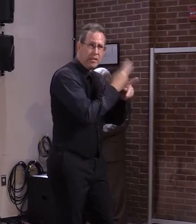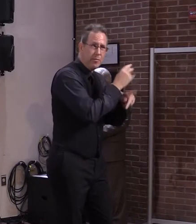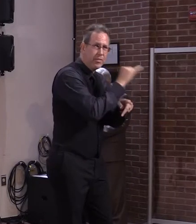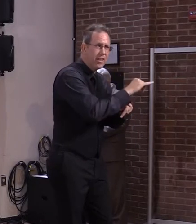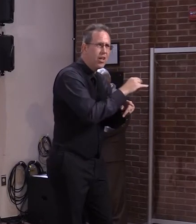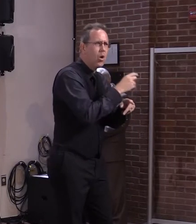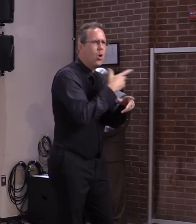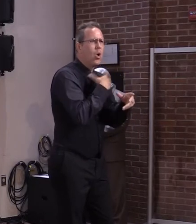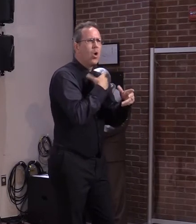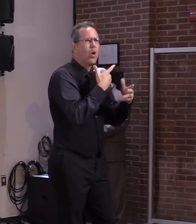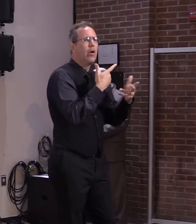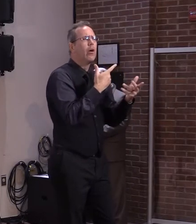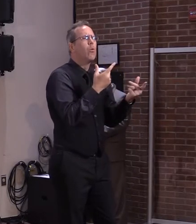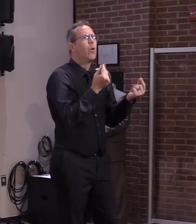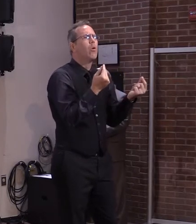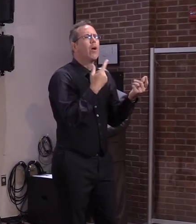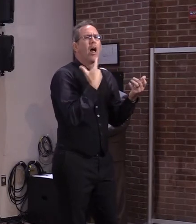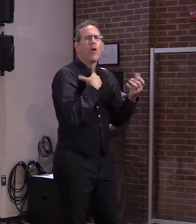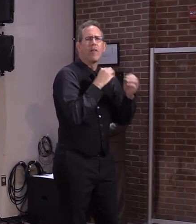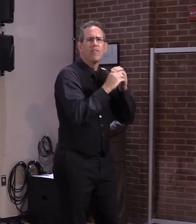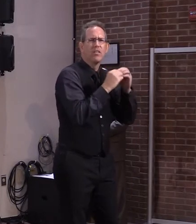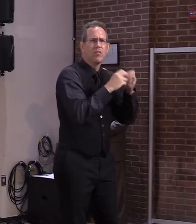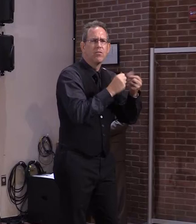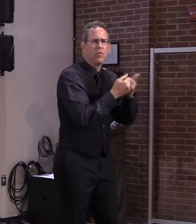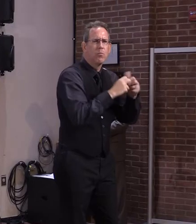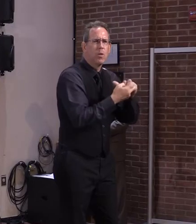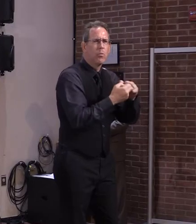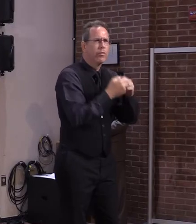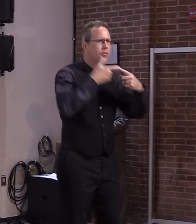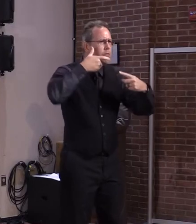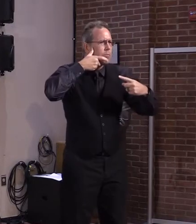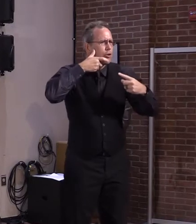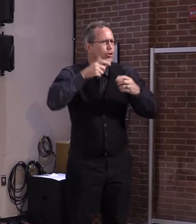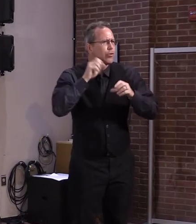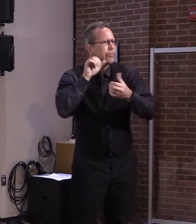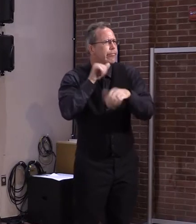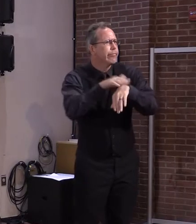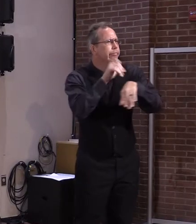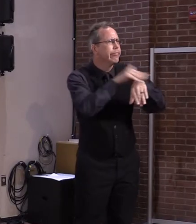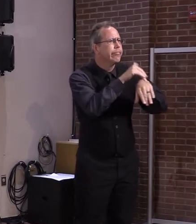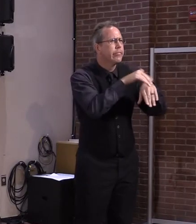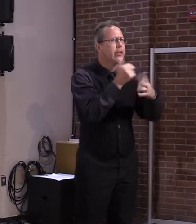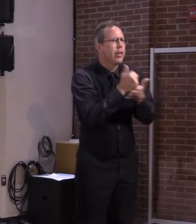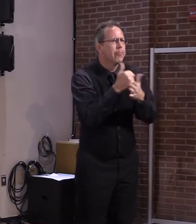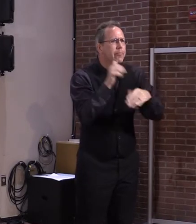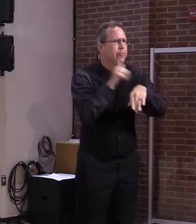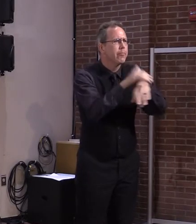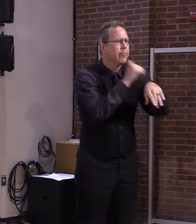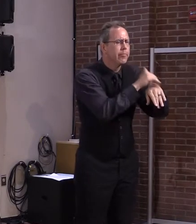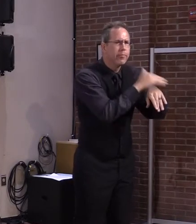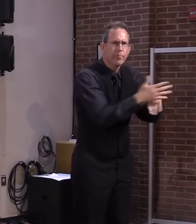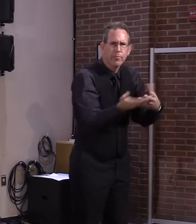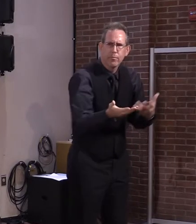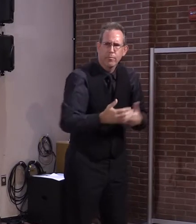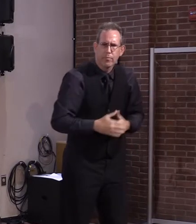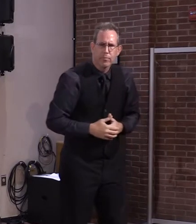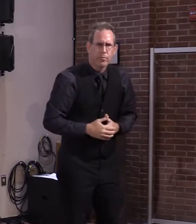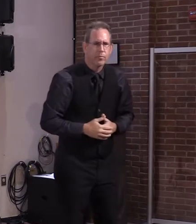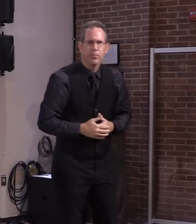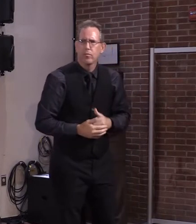if Valcor ever gets running again. Yeah, I don't think it's a question of if, it's just a question of when, and when it does